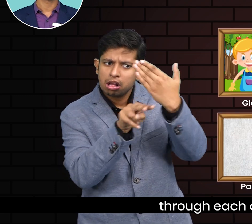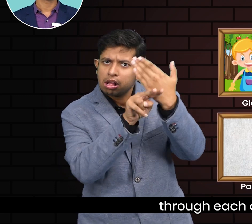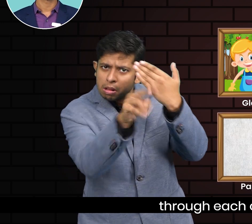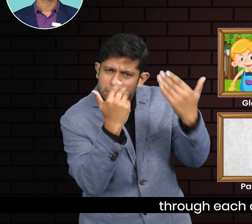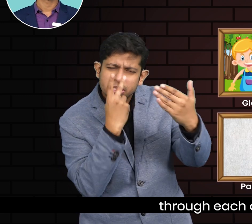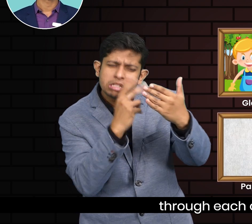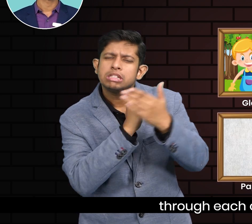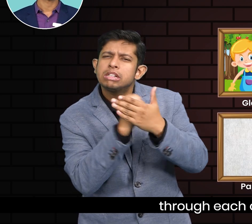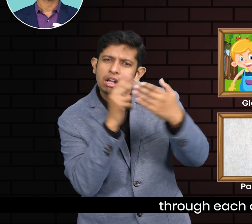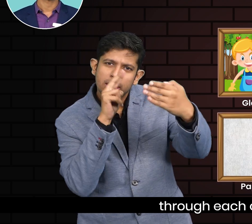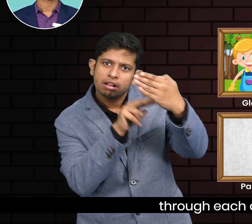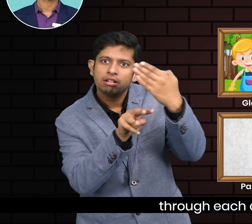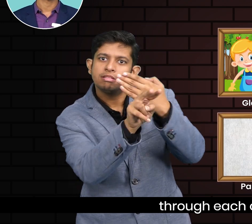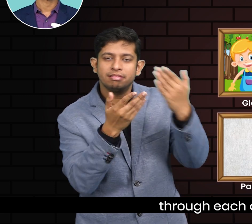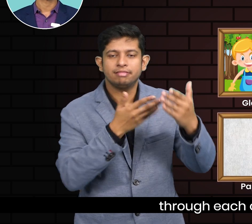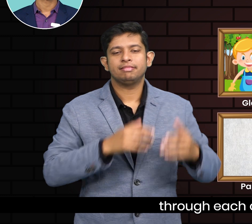objects.